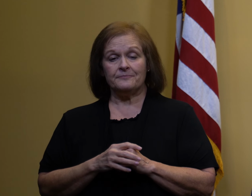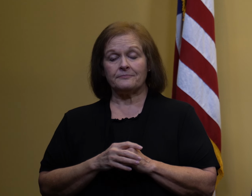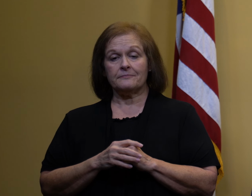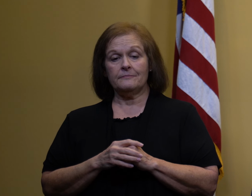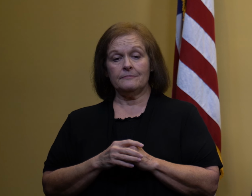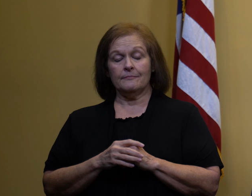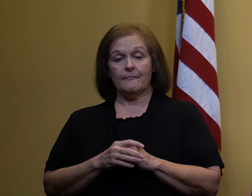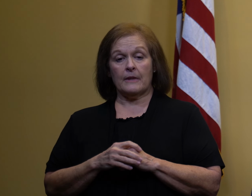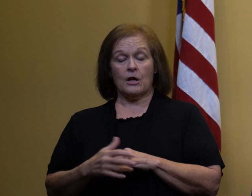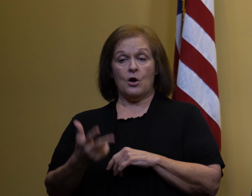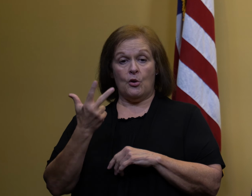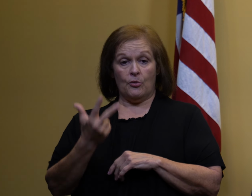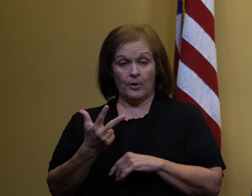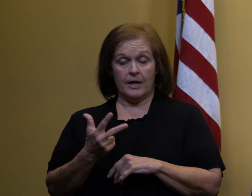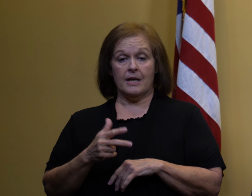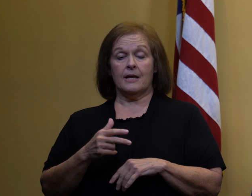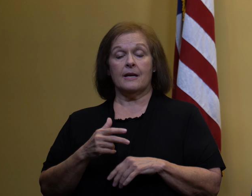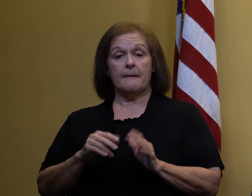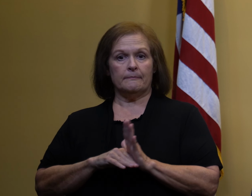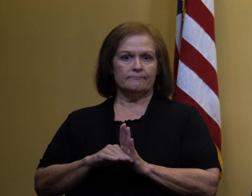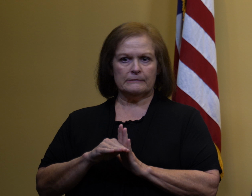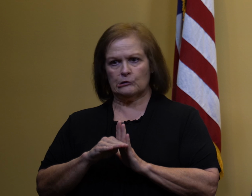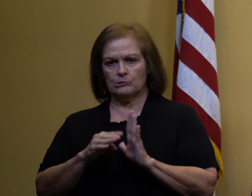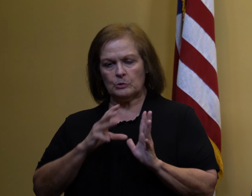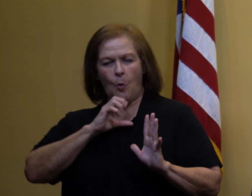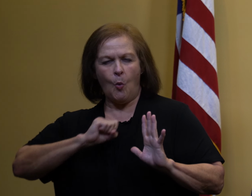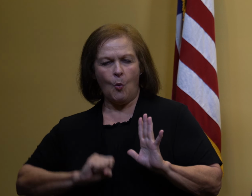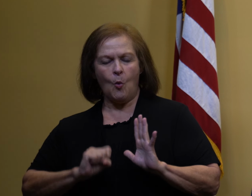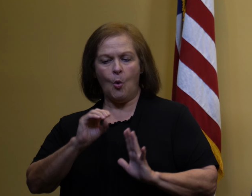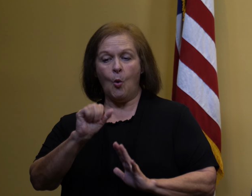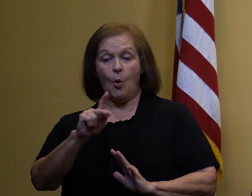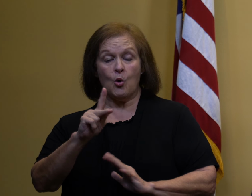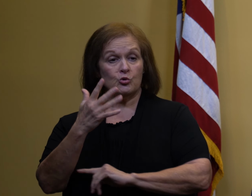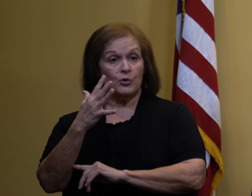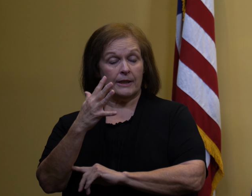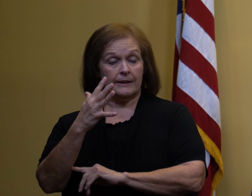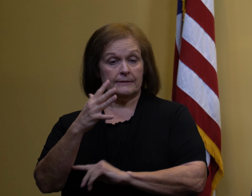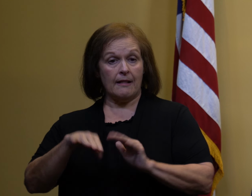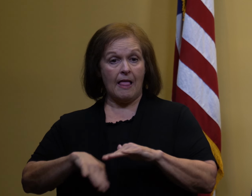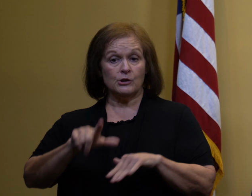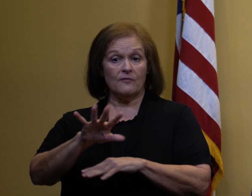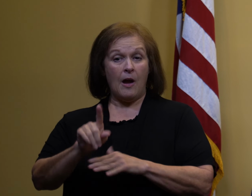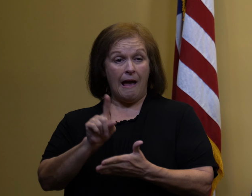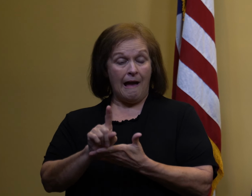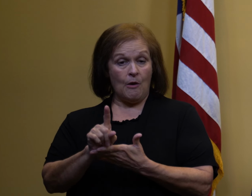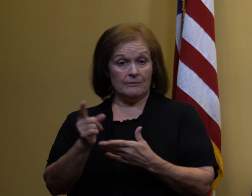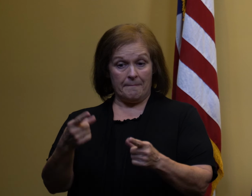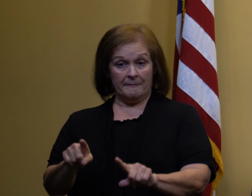3 mature live oak incidents across the city in less than 24 hours. So